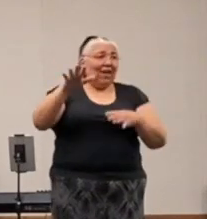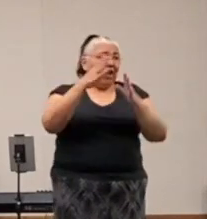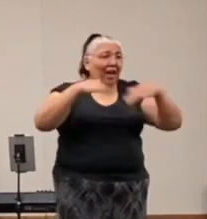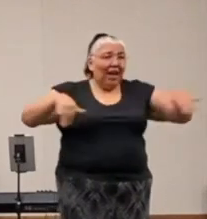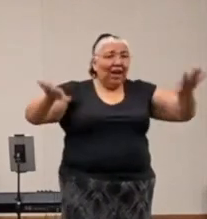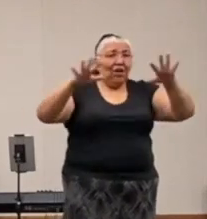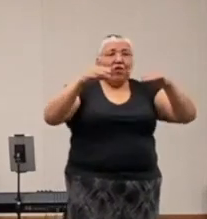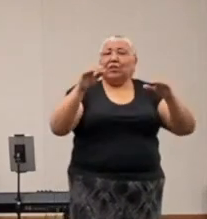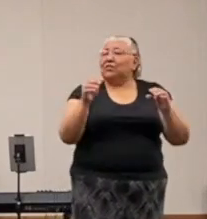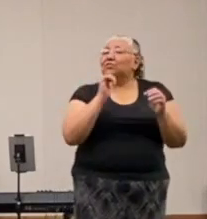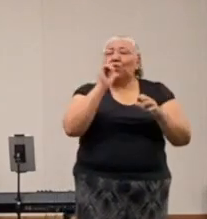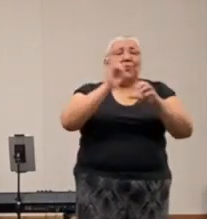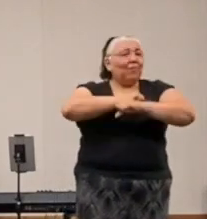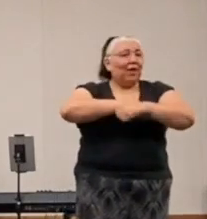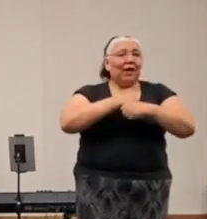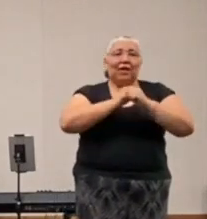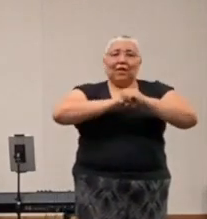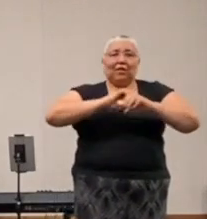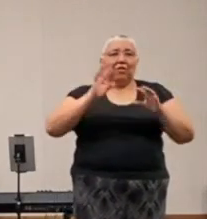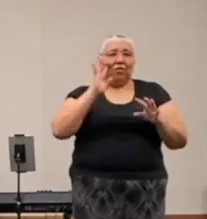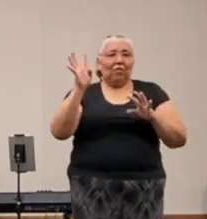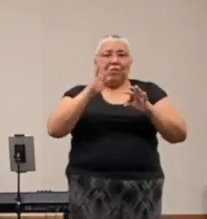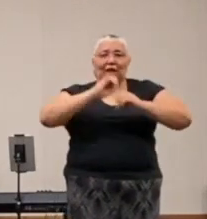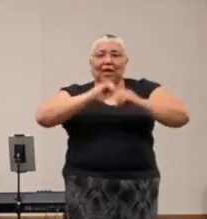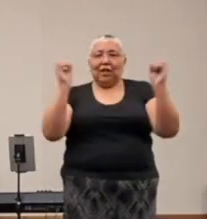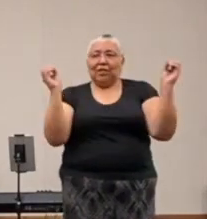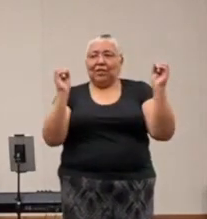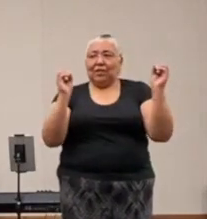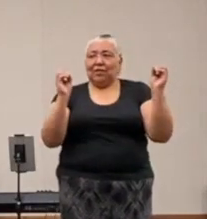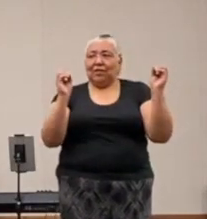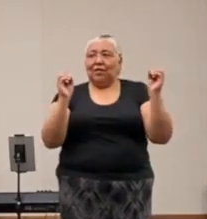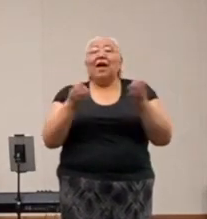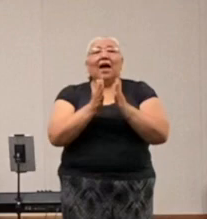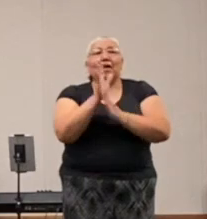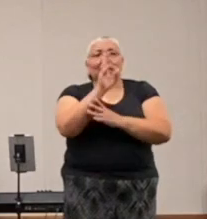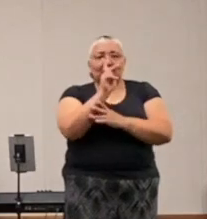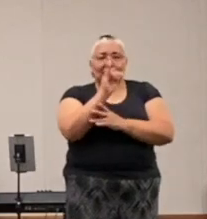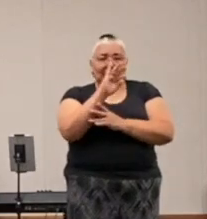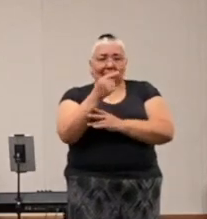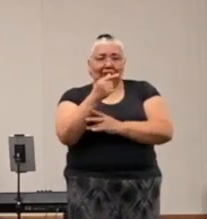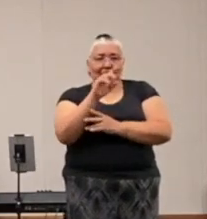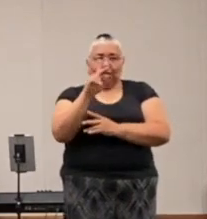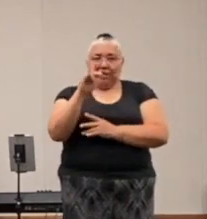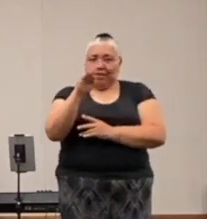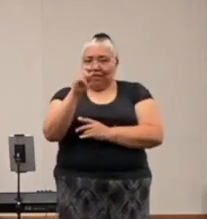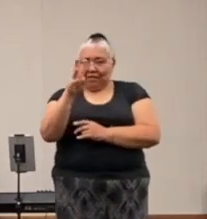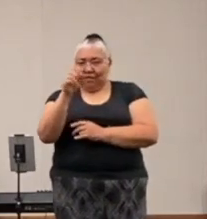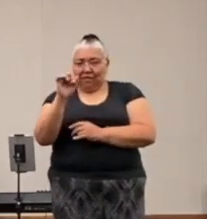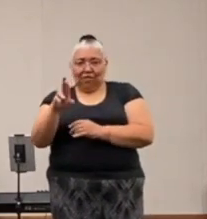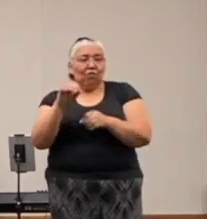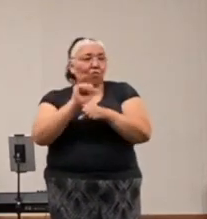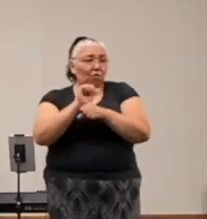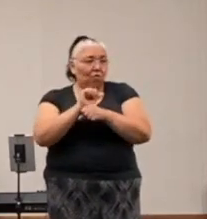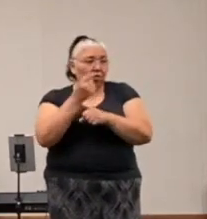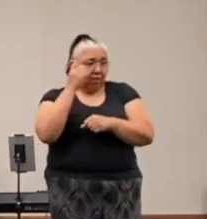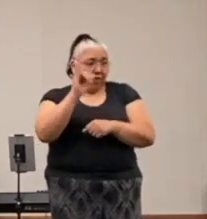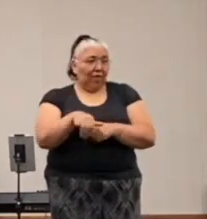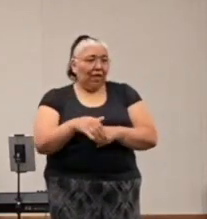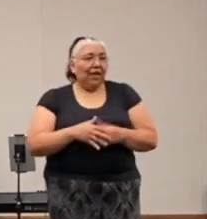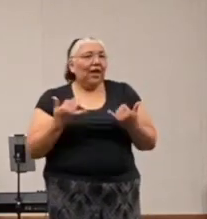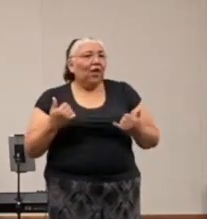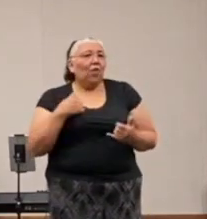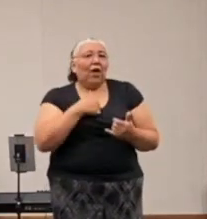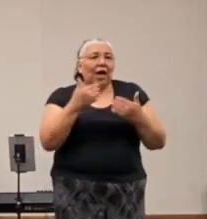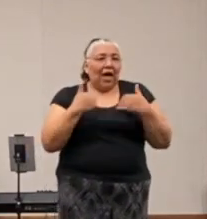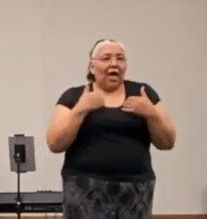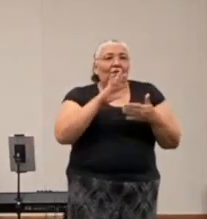make anything. Ask King Nebuchadnezzar about that. See how that went for him, right? We have all these